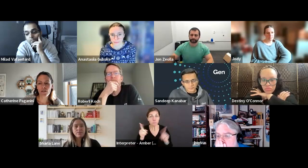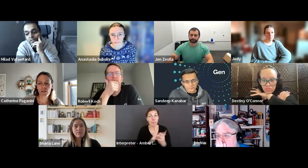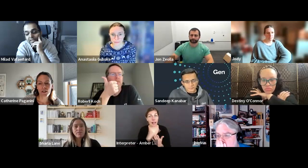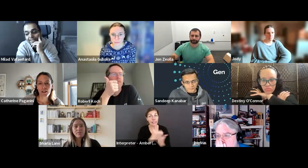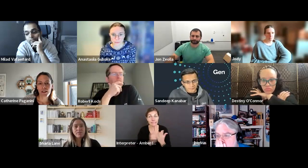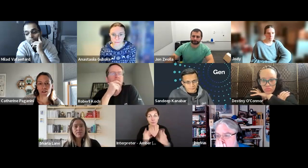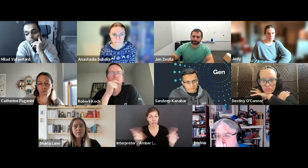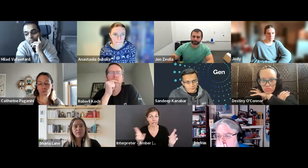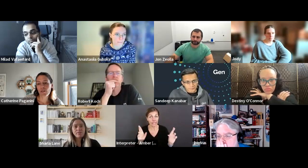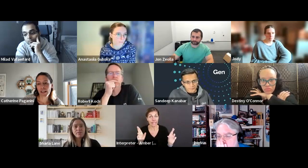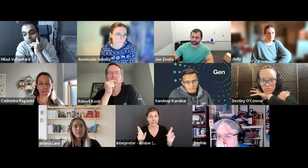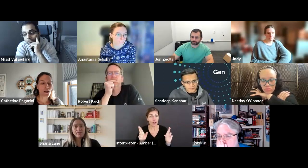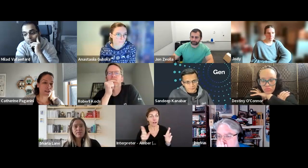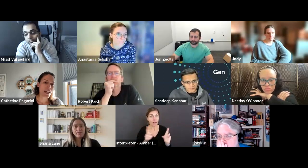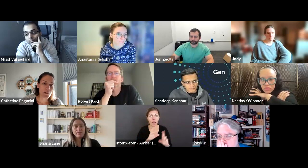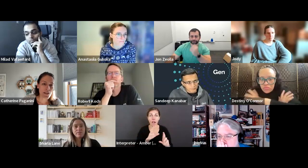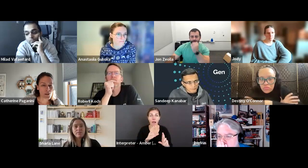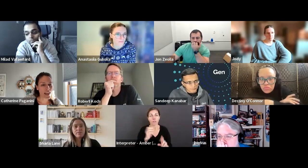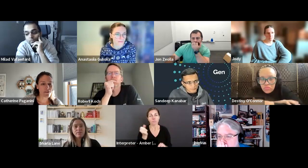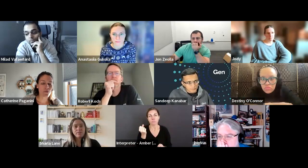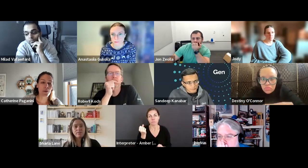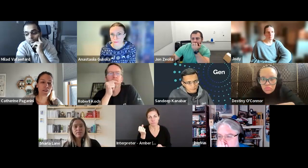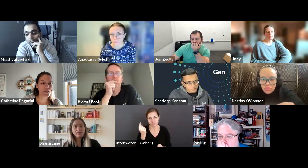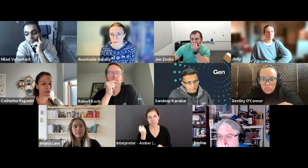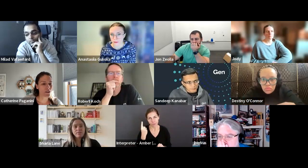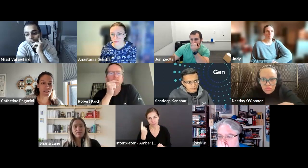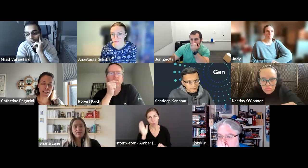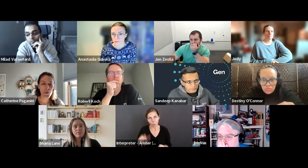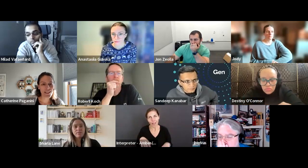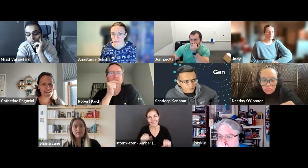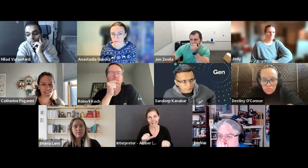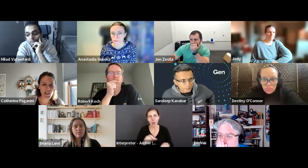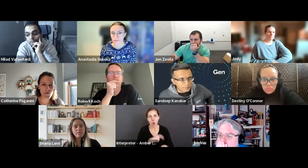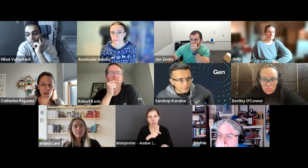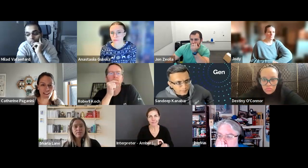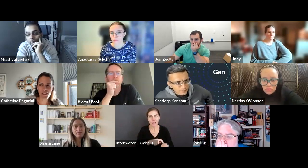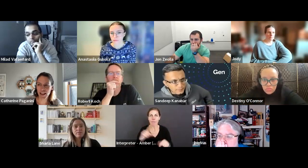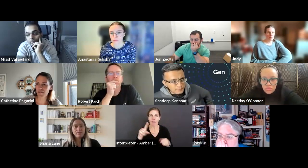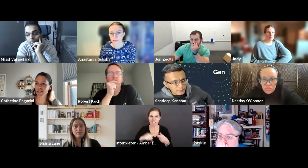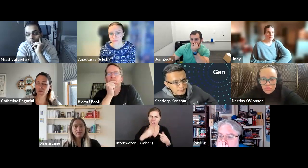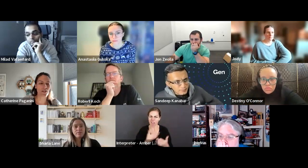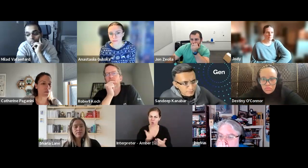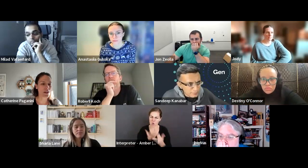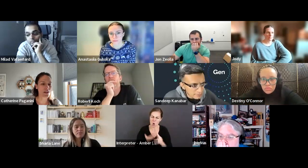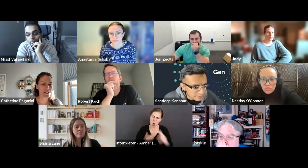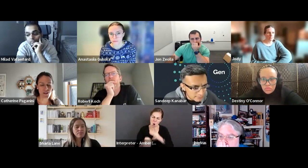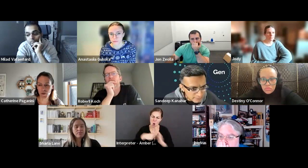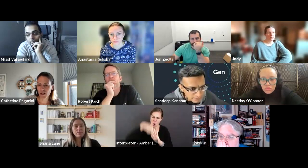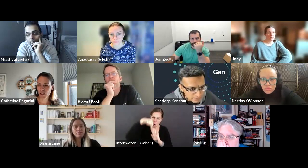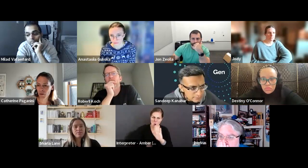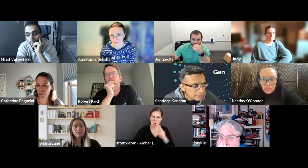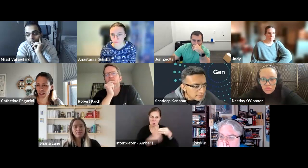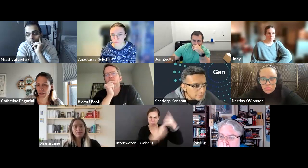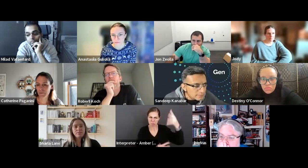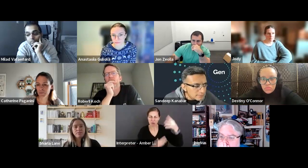And it will take a long time until we have a real good solid database, but you have to start somewhere, right?